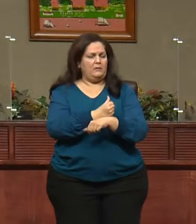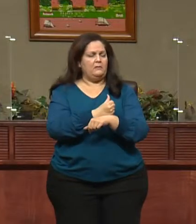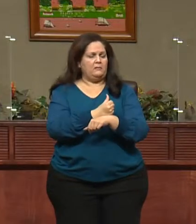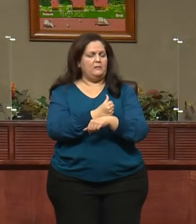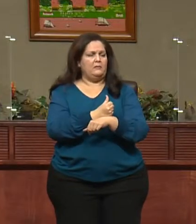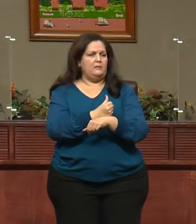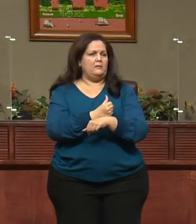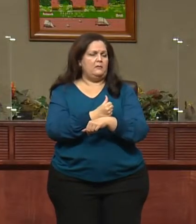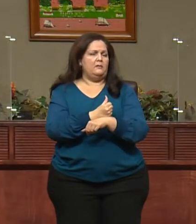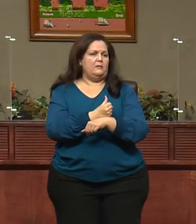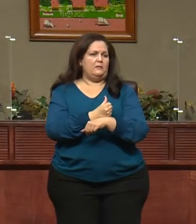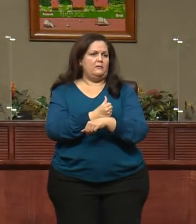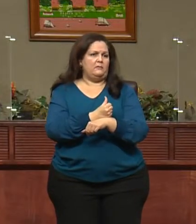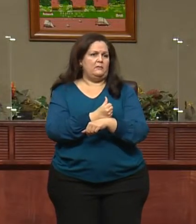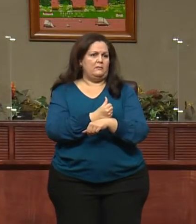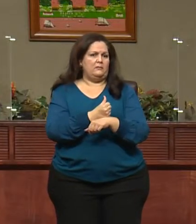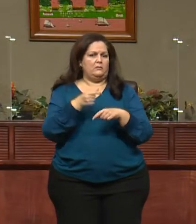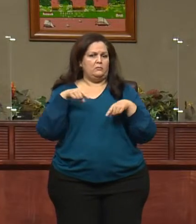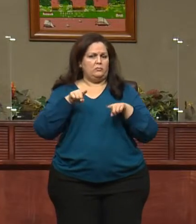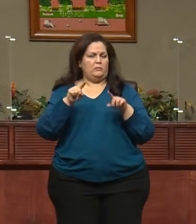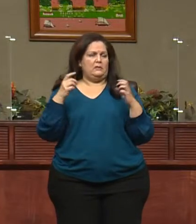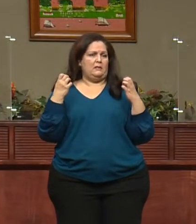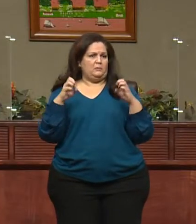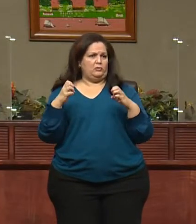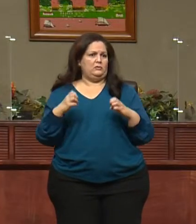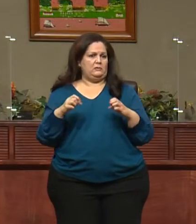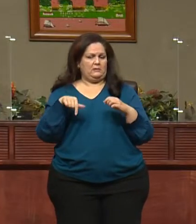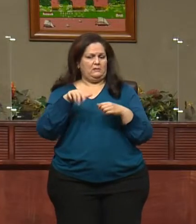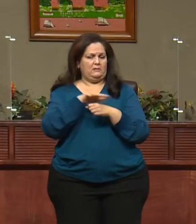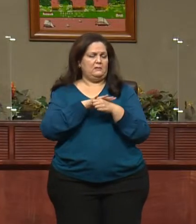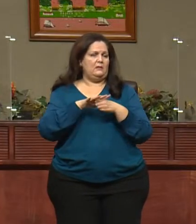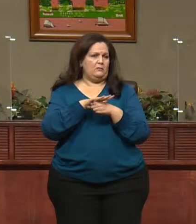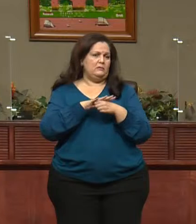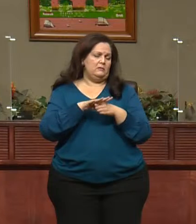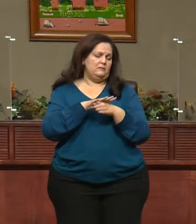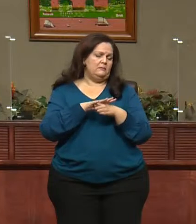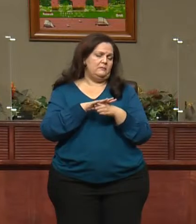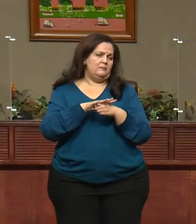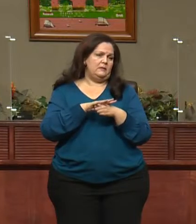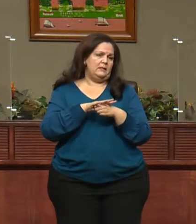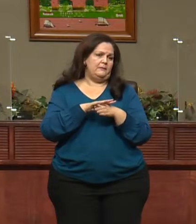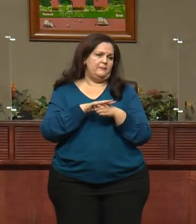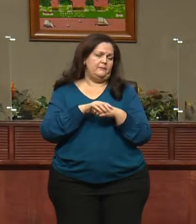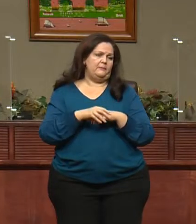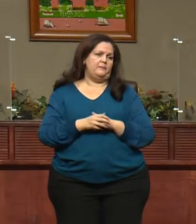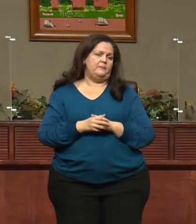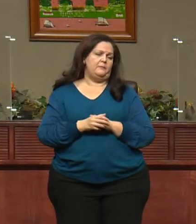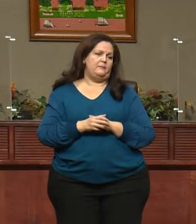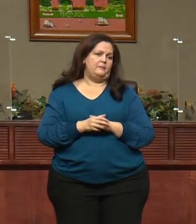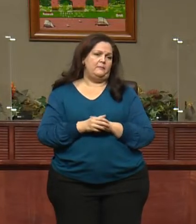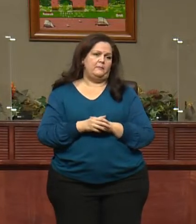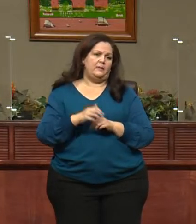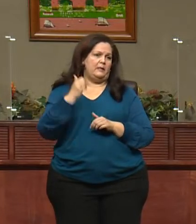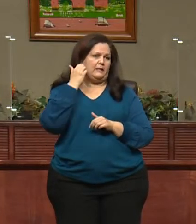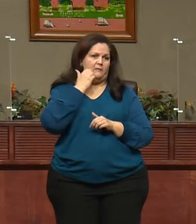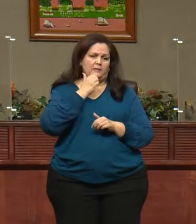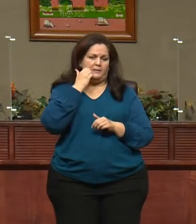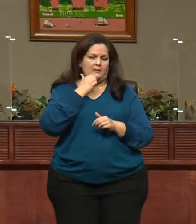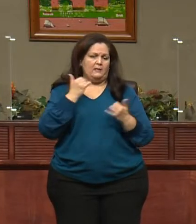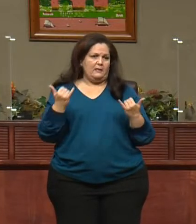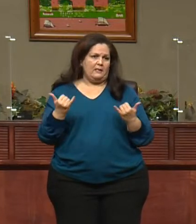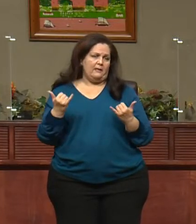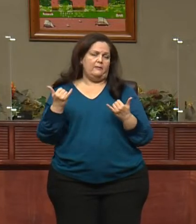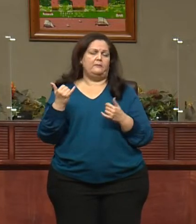a state of emergency within our county. And I hear daily now the